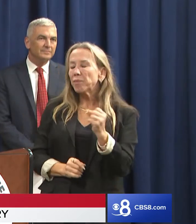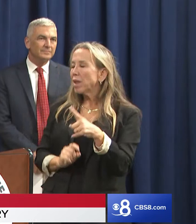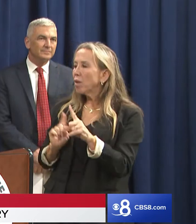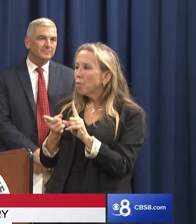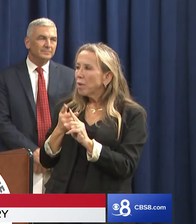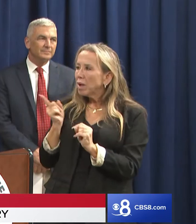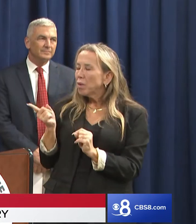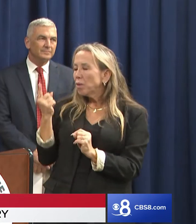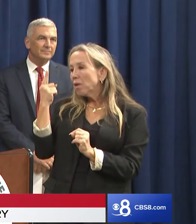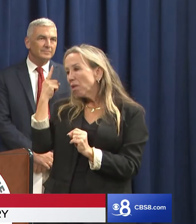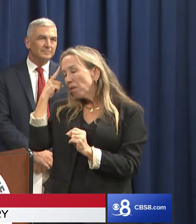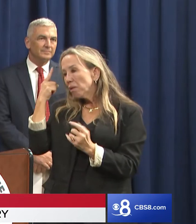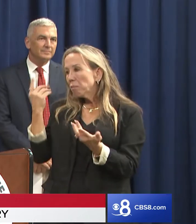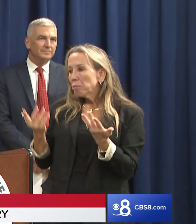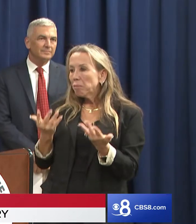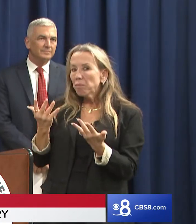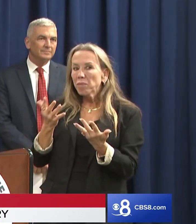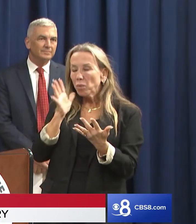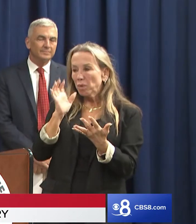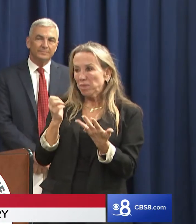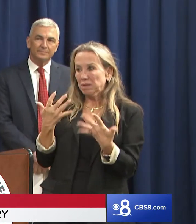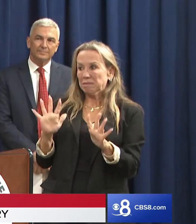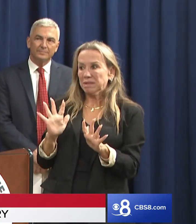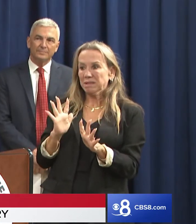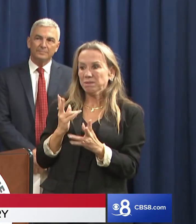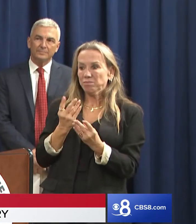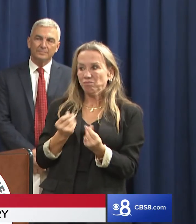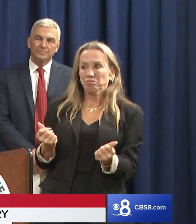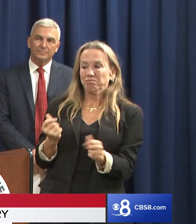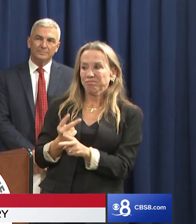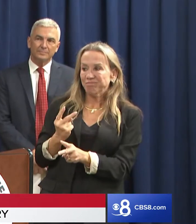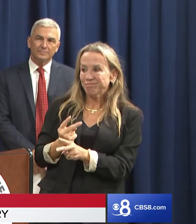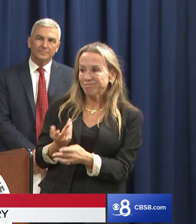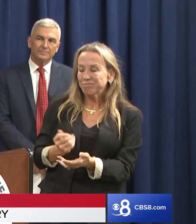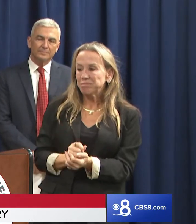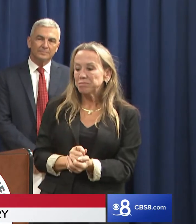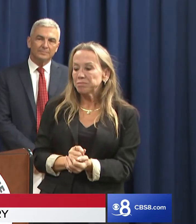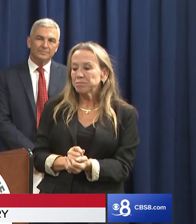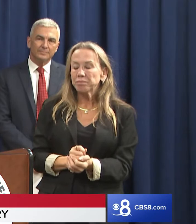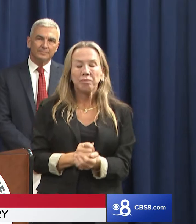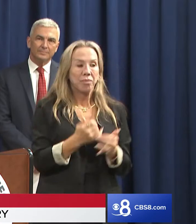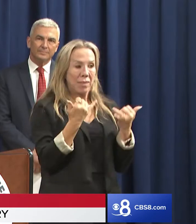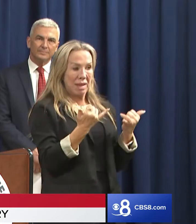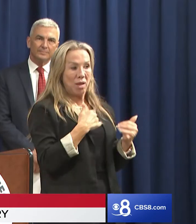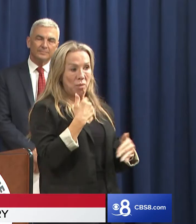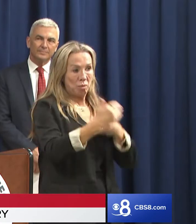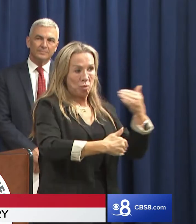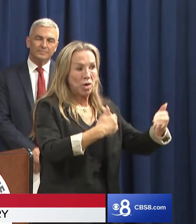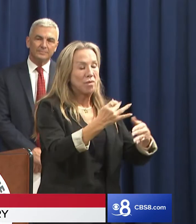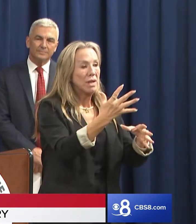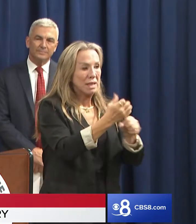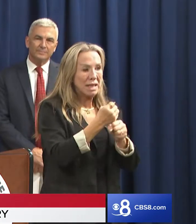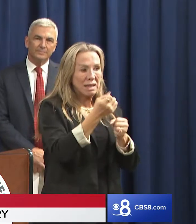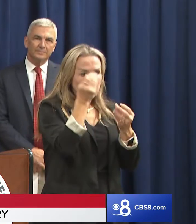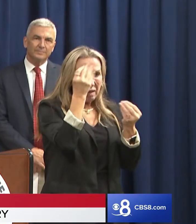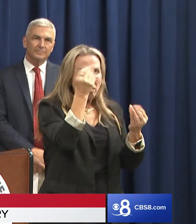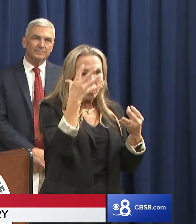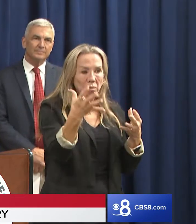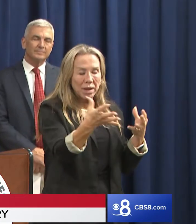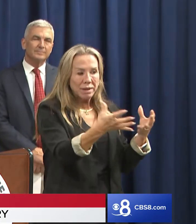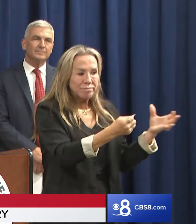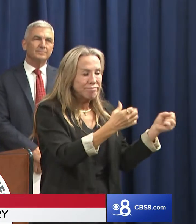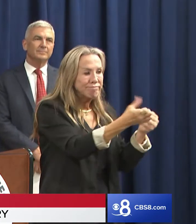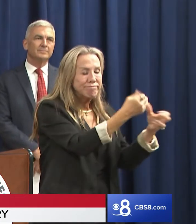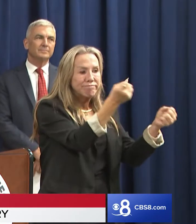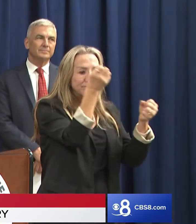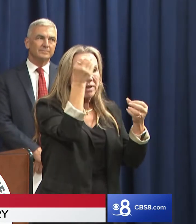this being resolved? Well, we are in the process of getting as much information that we can.